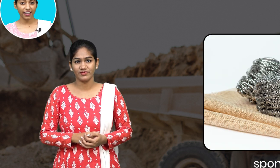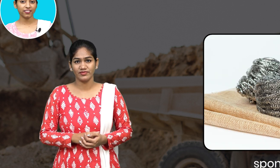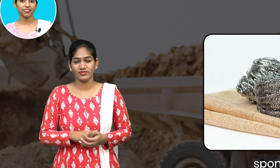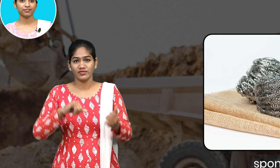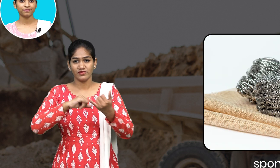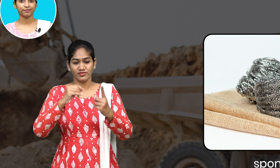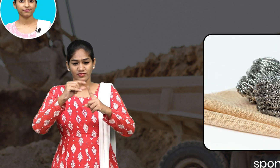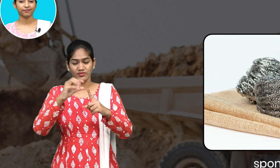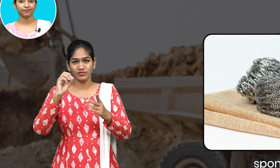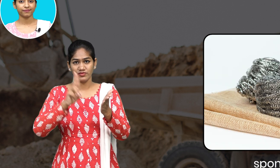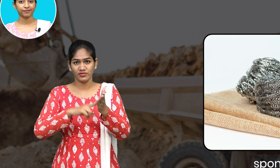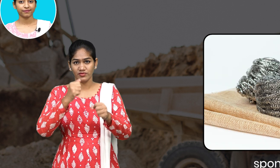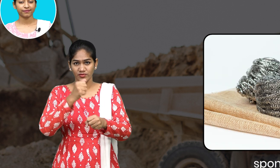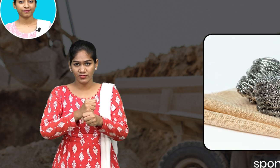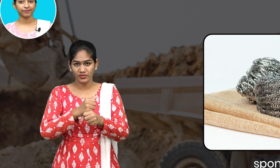sponge iron